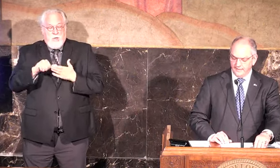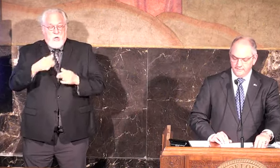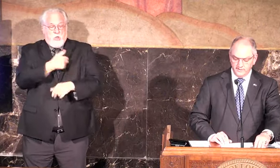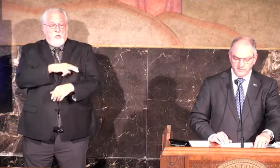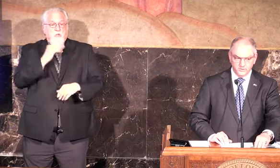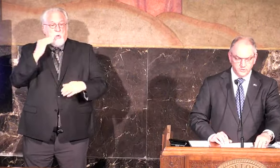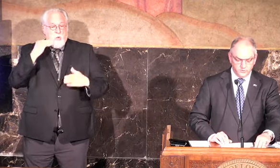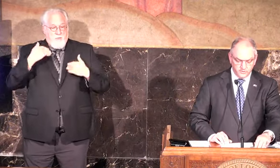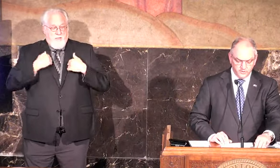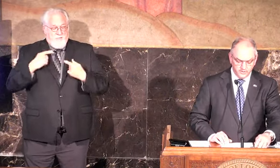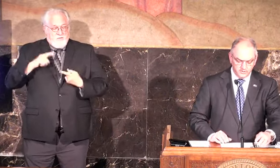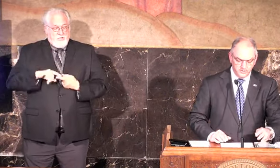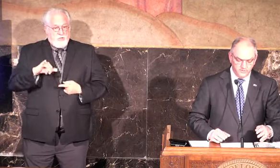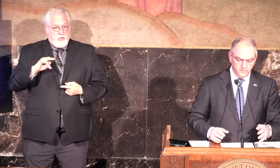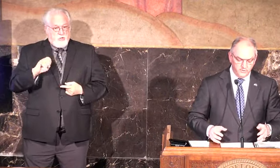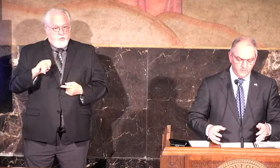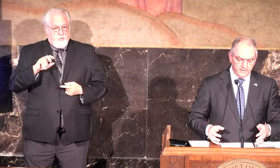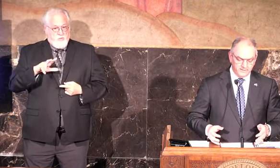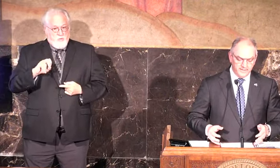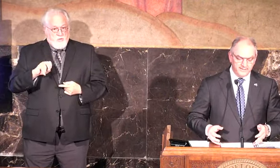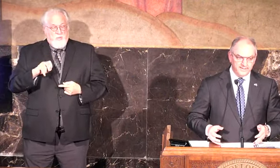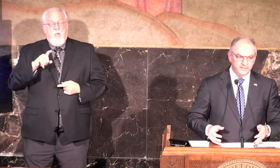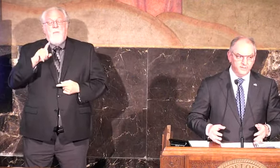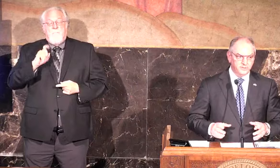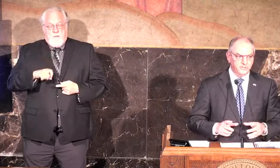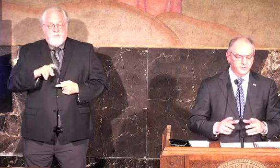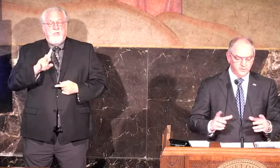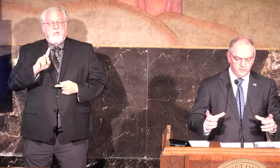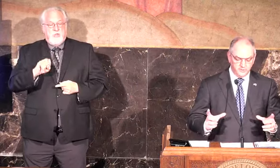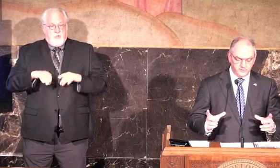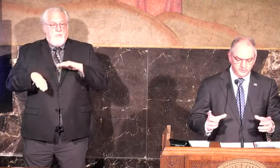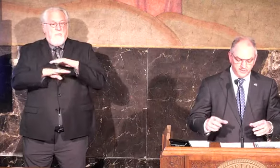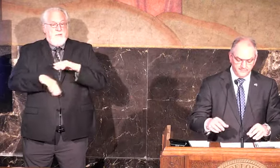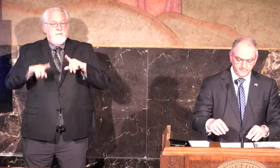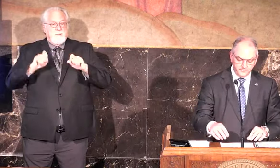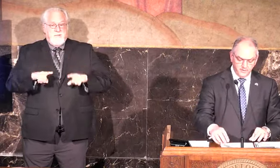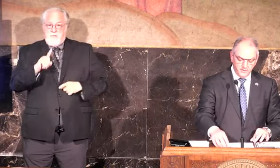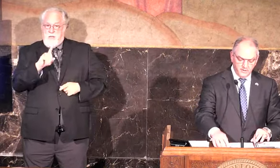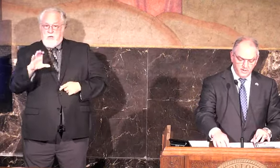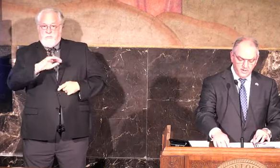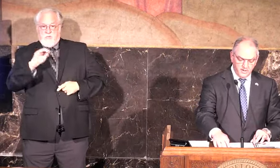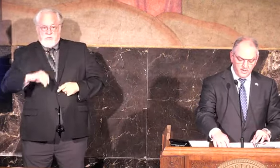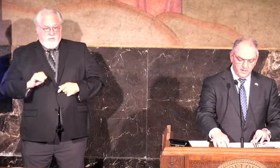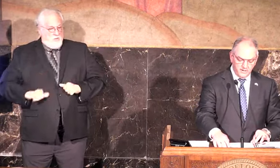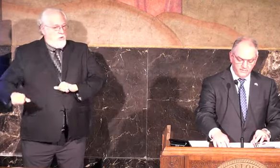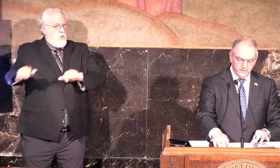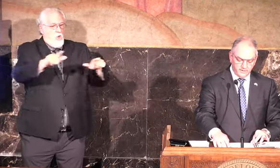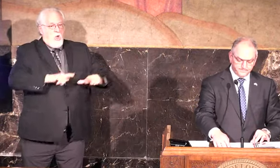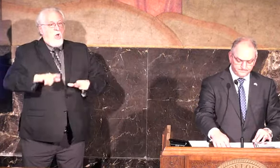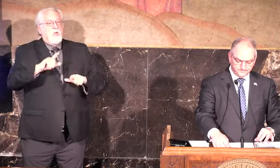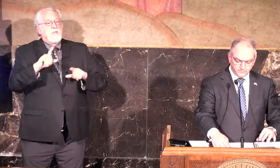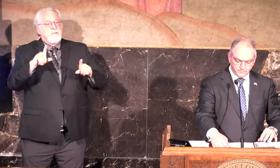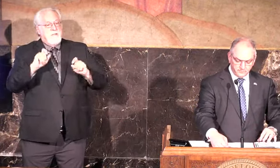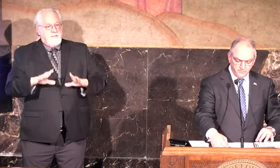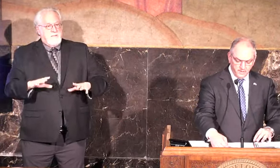will have until June 30th to do their baseline testing, which means 100% of